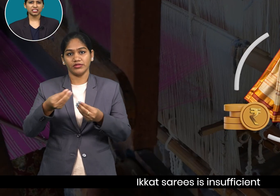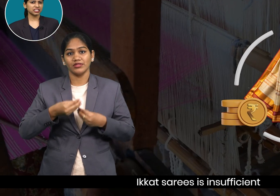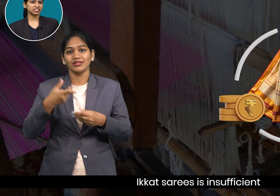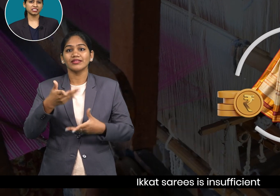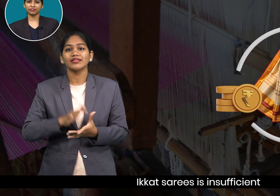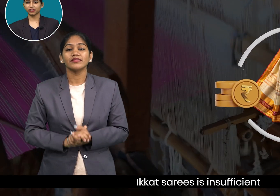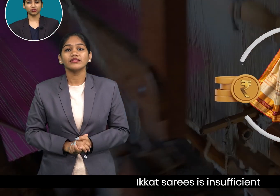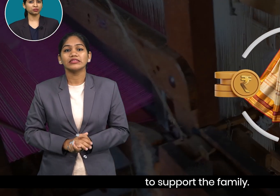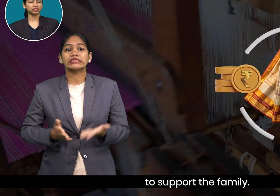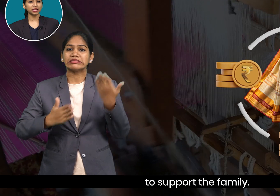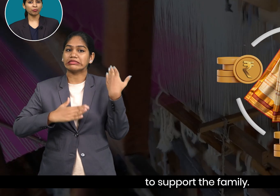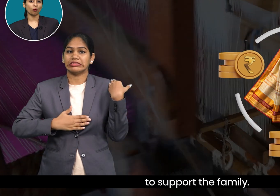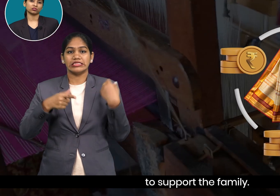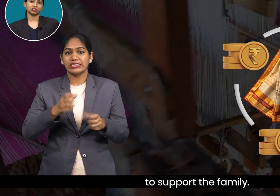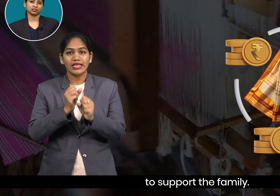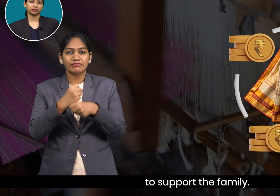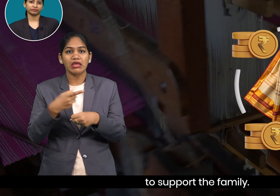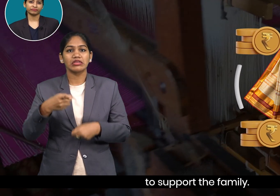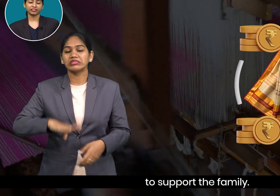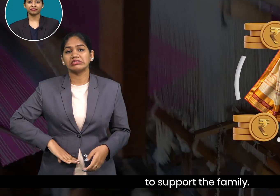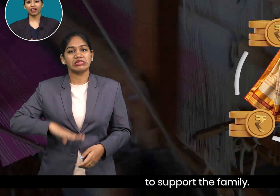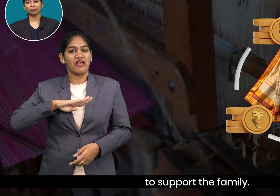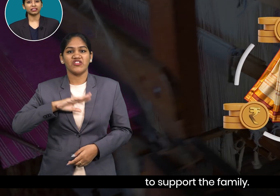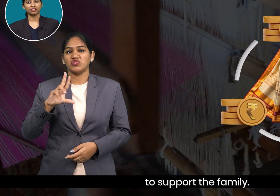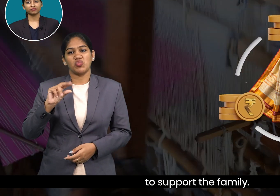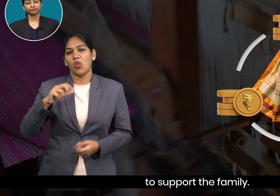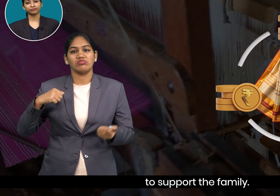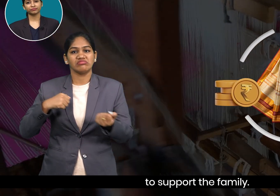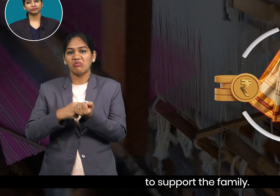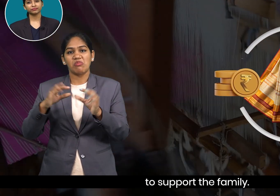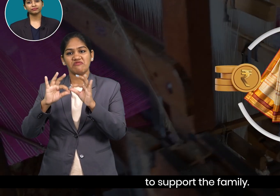is insufficient to support the family.